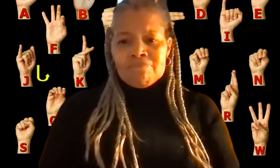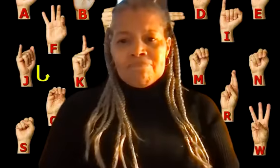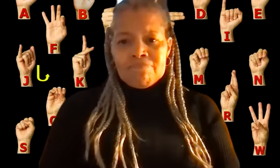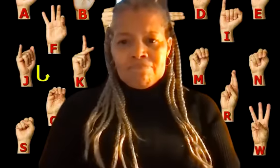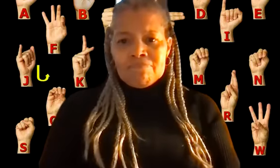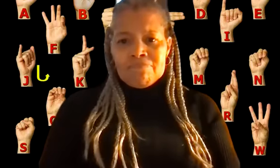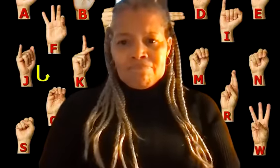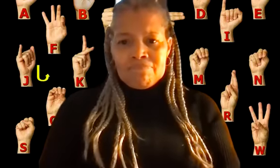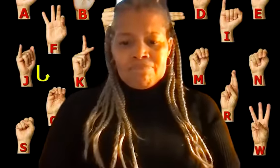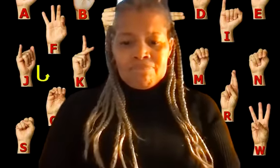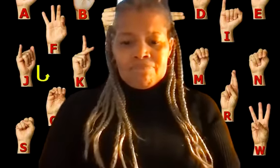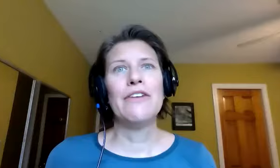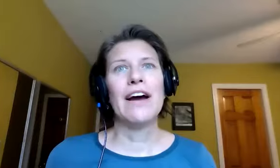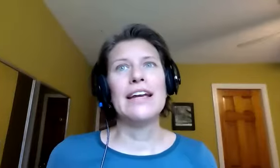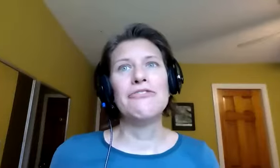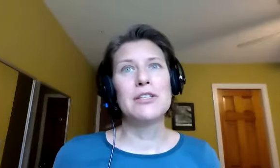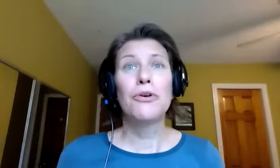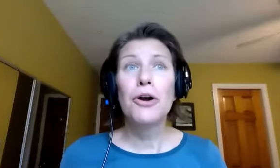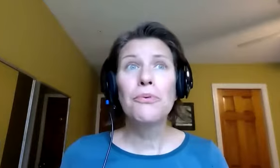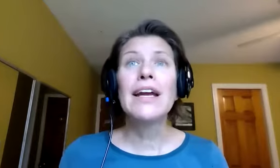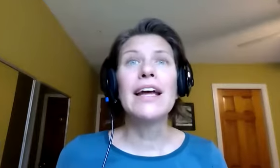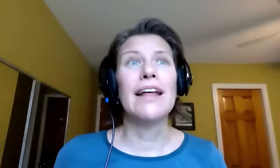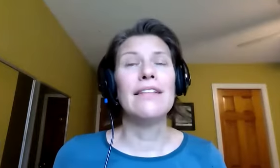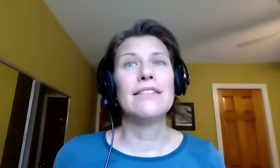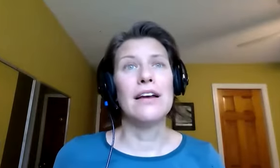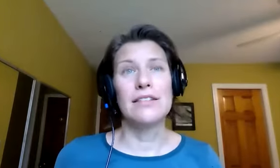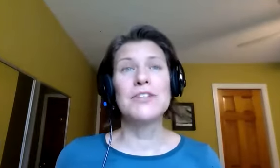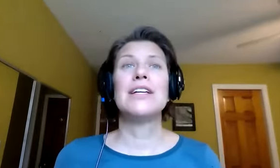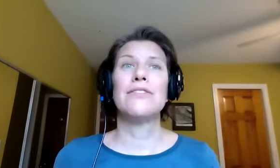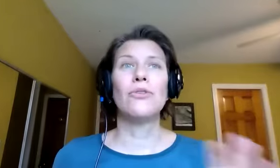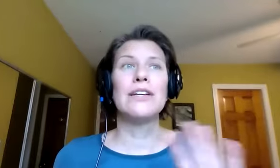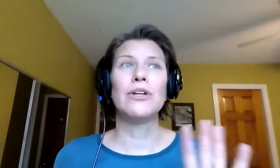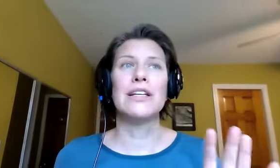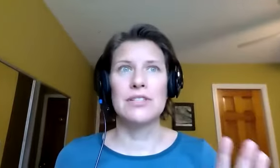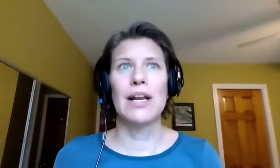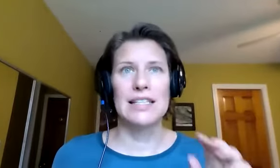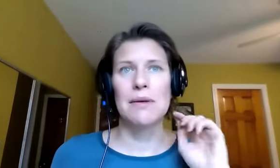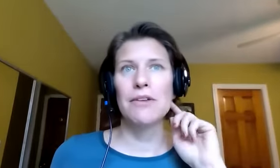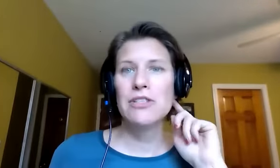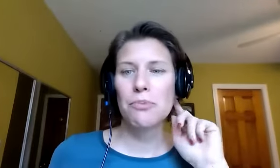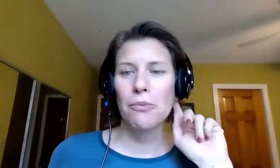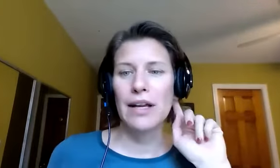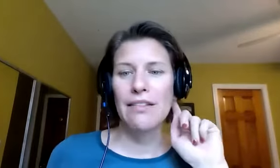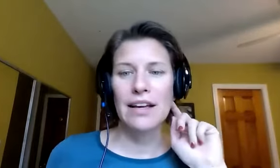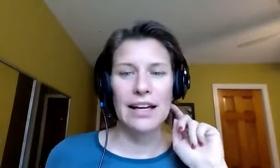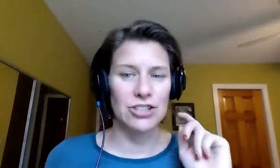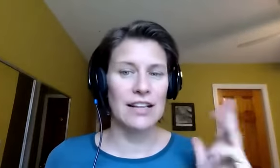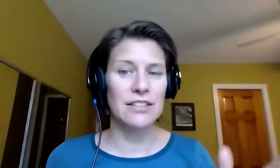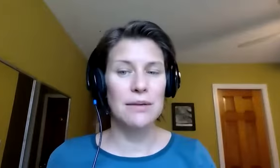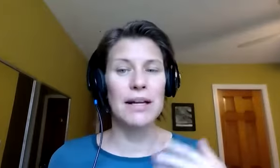And, um, so if I, if it's appropriate and especially only really if someone asked me, but if it's appropriate and I think I can challenge somebody